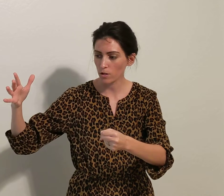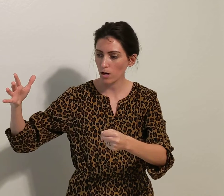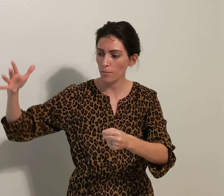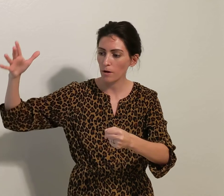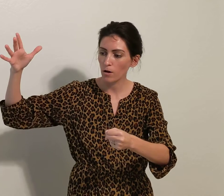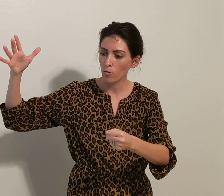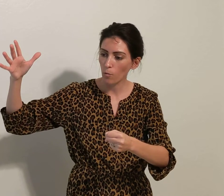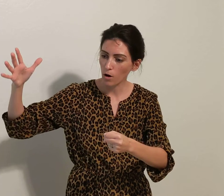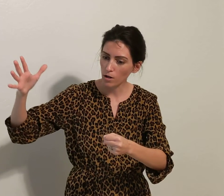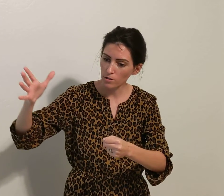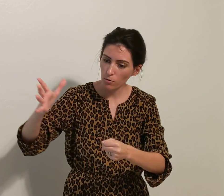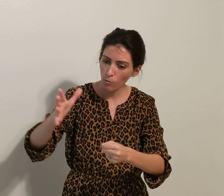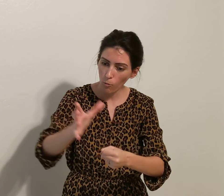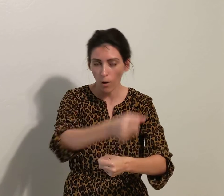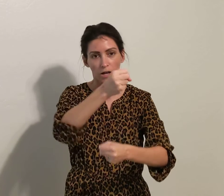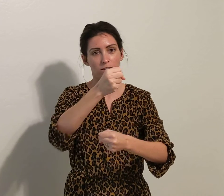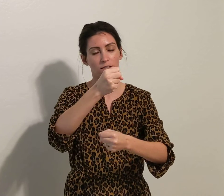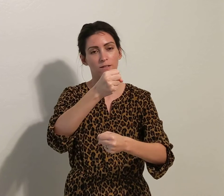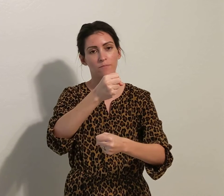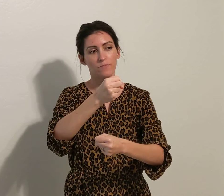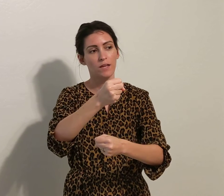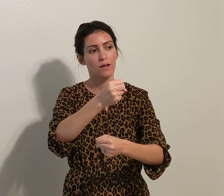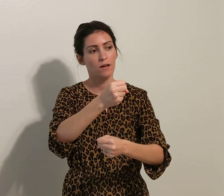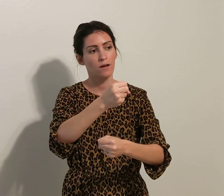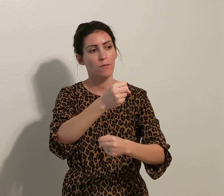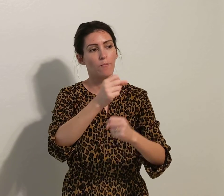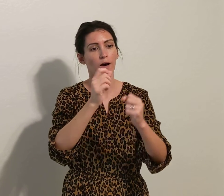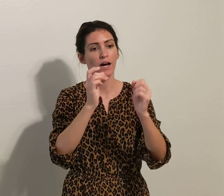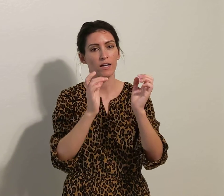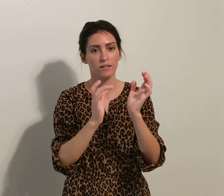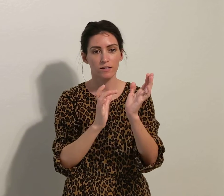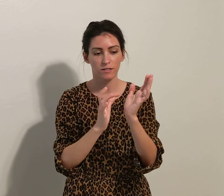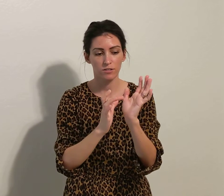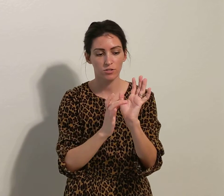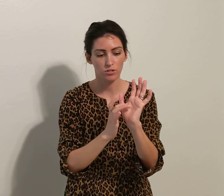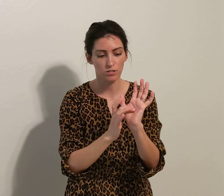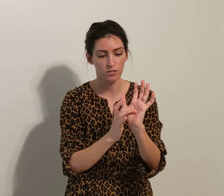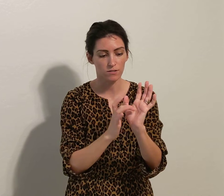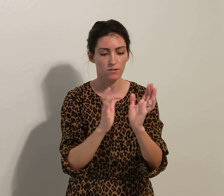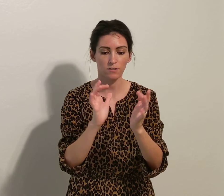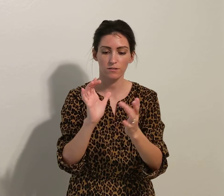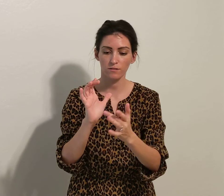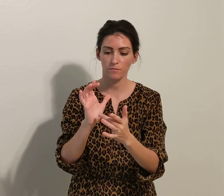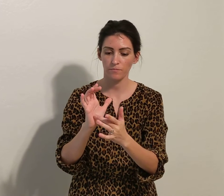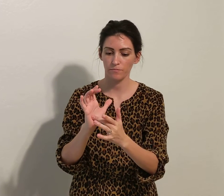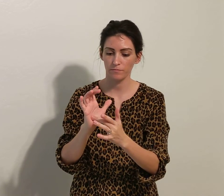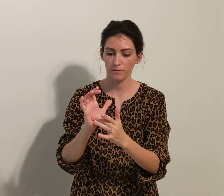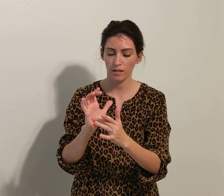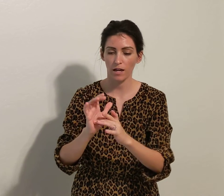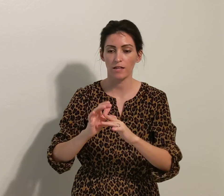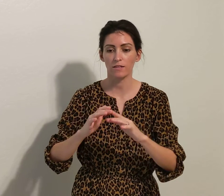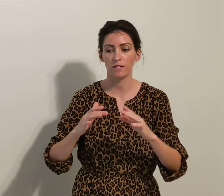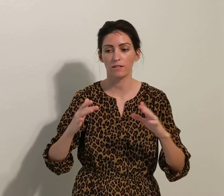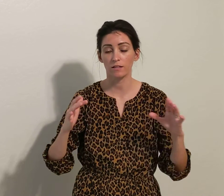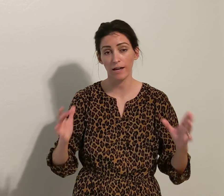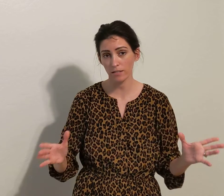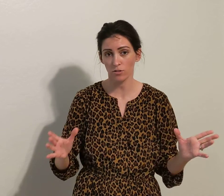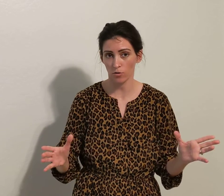up. Was won by Jesus. And then the last